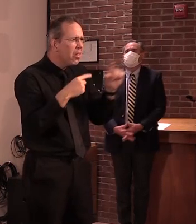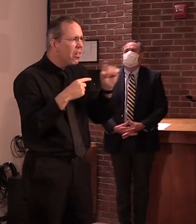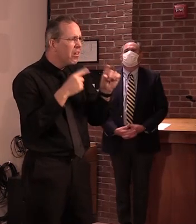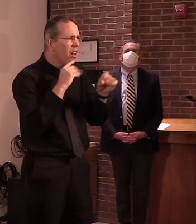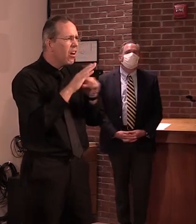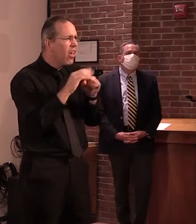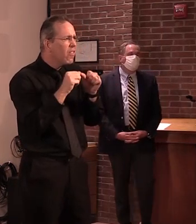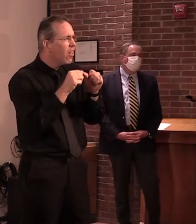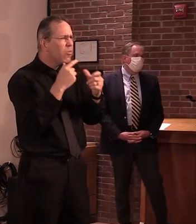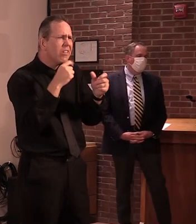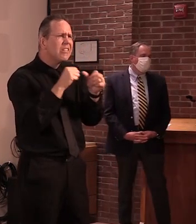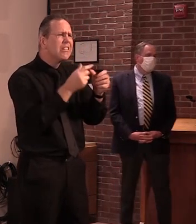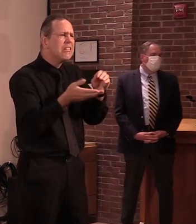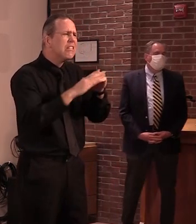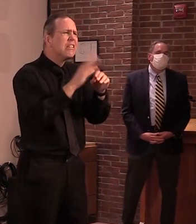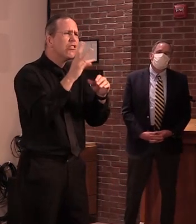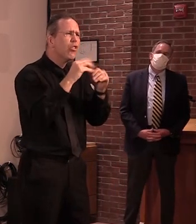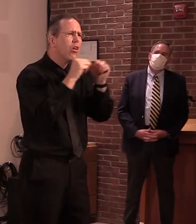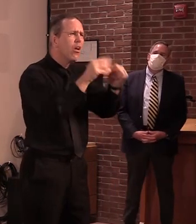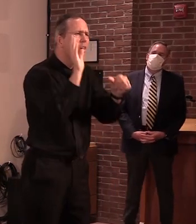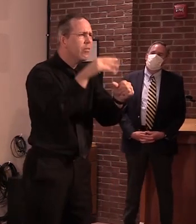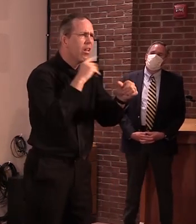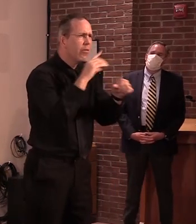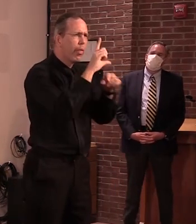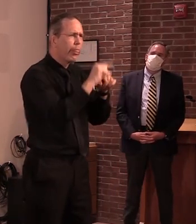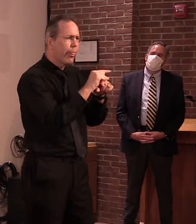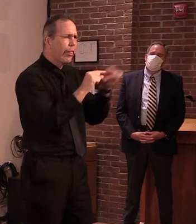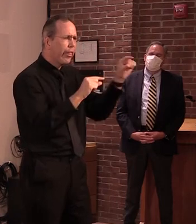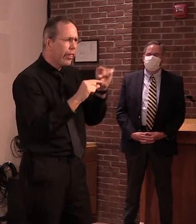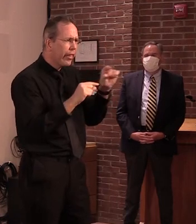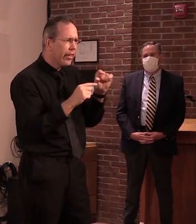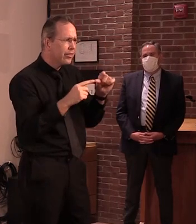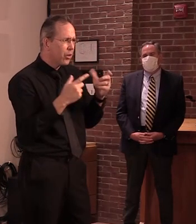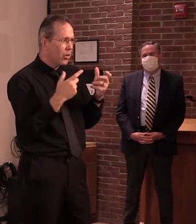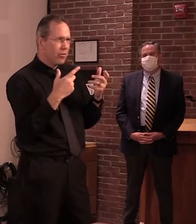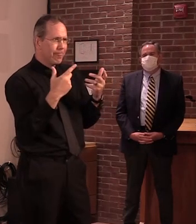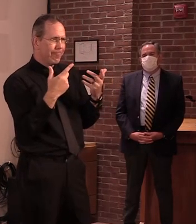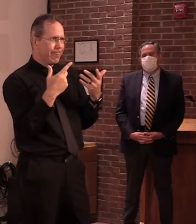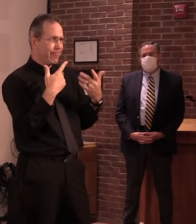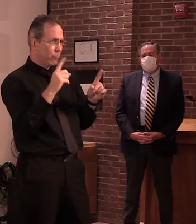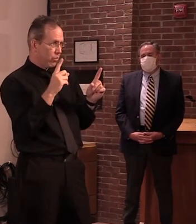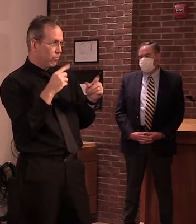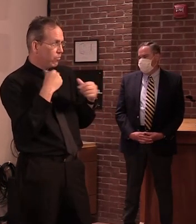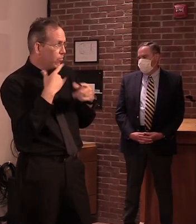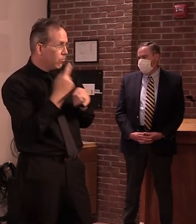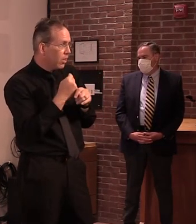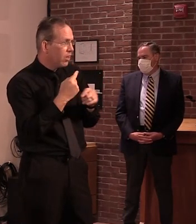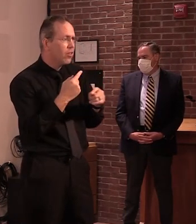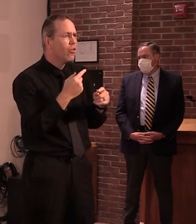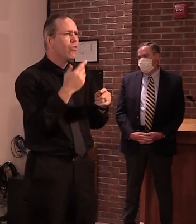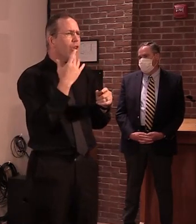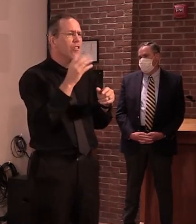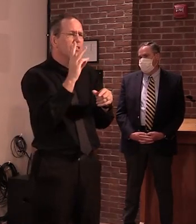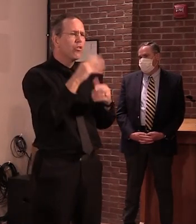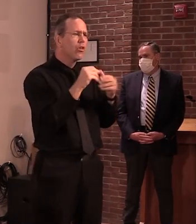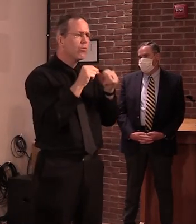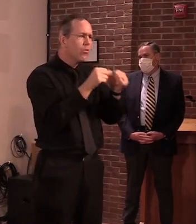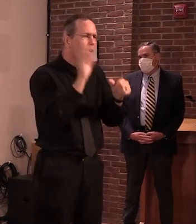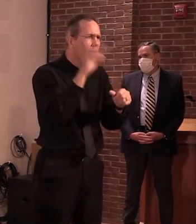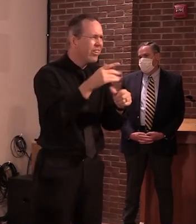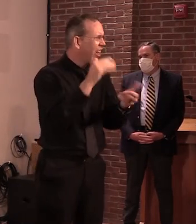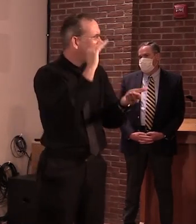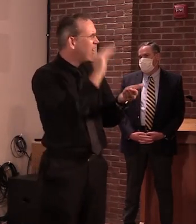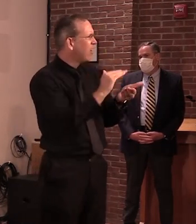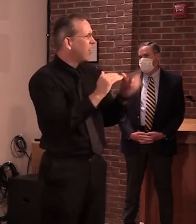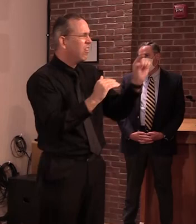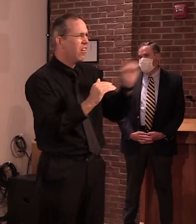you could wave a magic wand, would you continue those benefits, or do you worry that those are dissuading people from getting back in the workforce? Well, I think it's a little bit of both. I